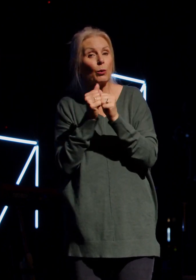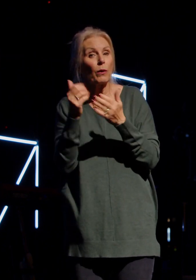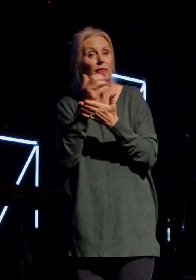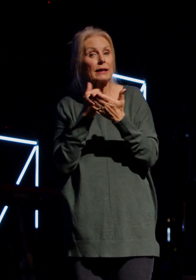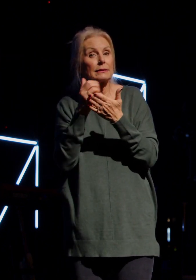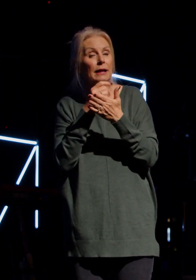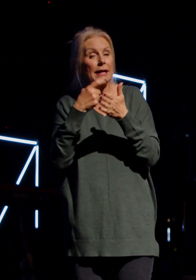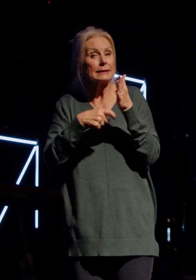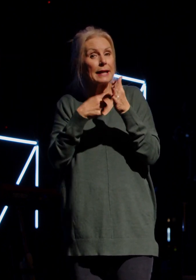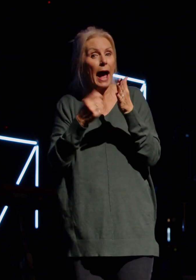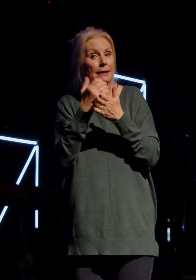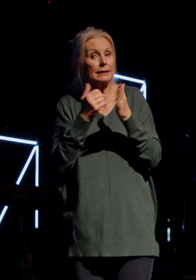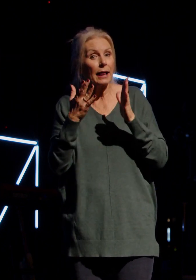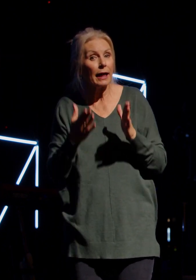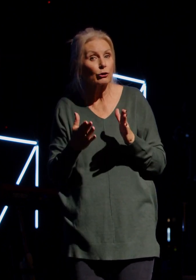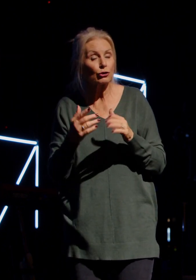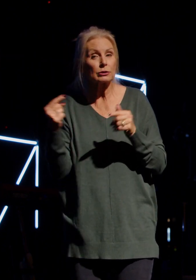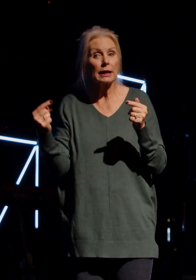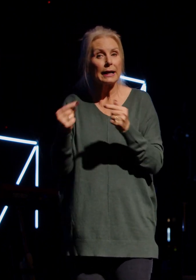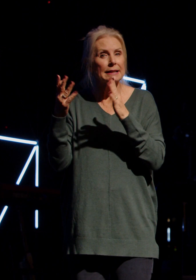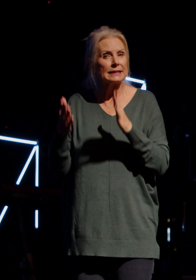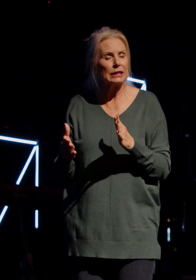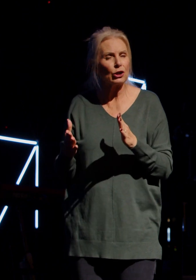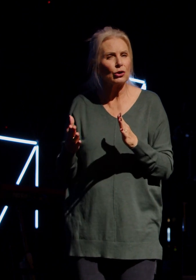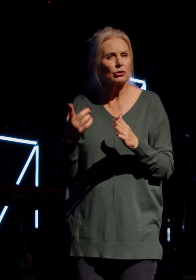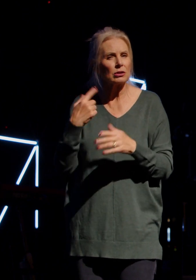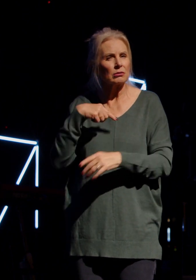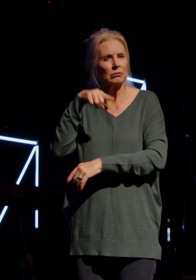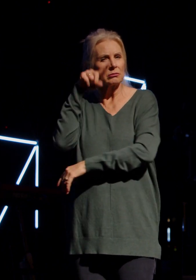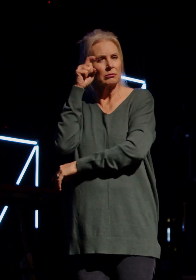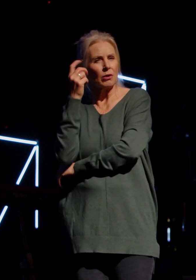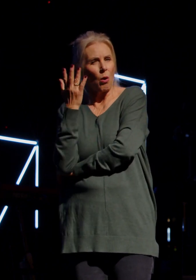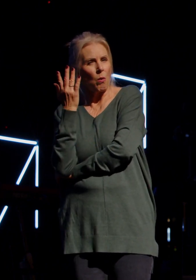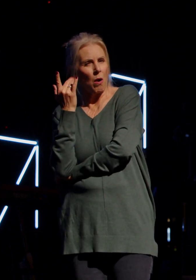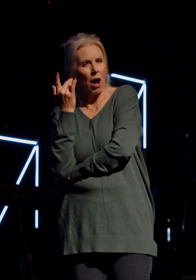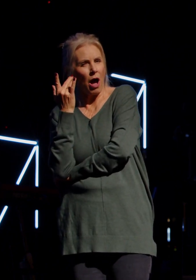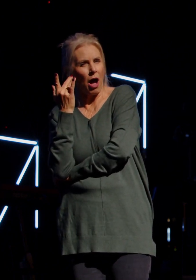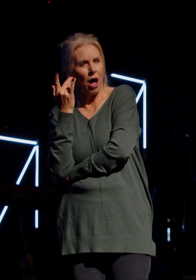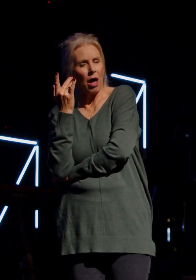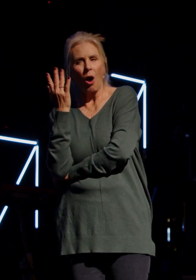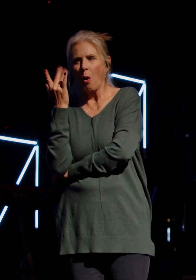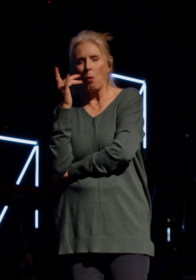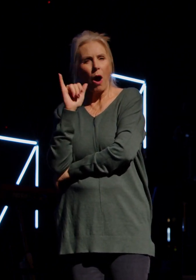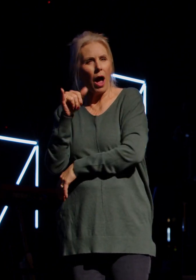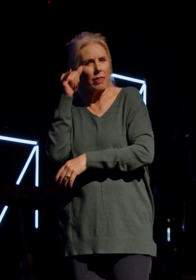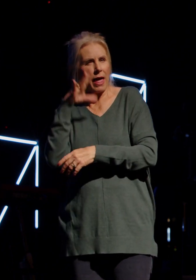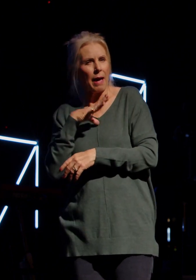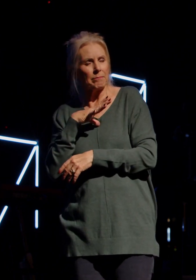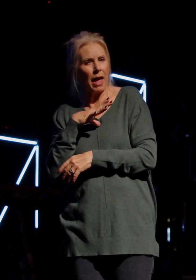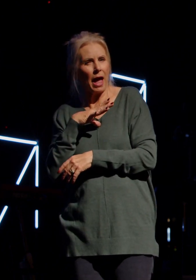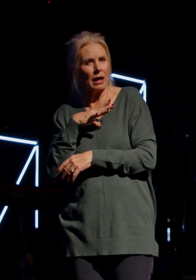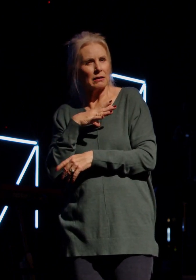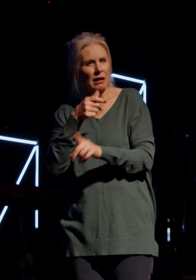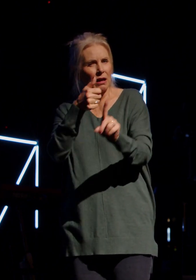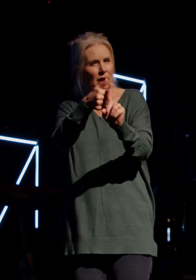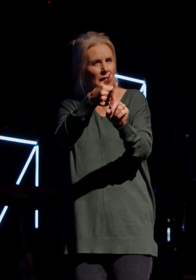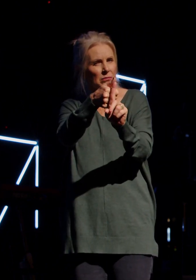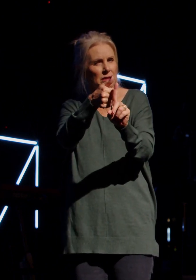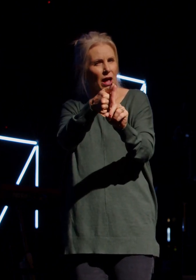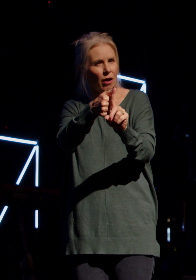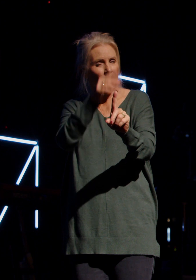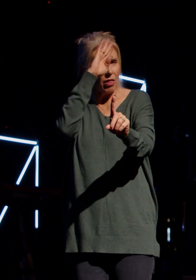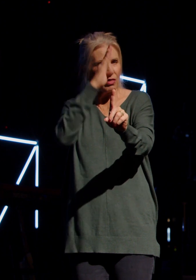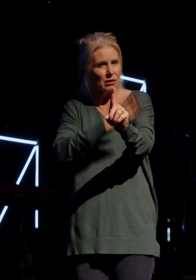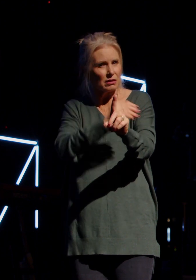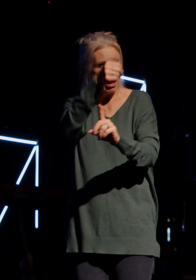collectors, sinners, and they're thinking, why does he do this? Why would this man, who considers himself to be Son of